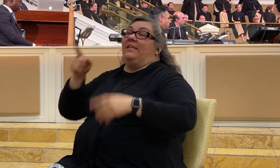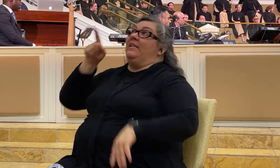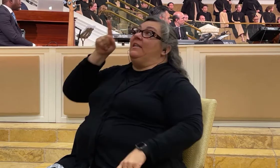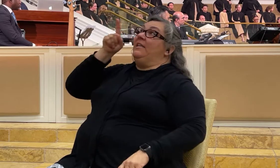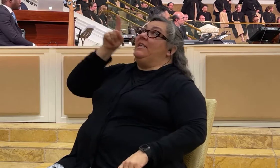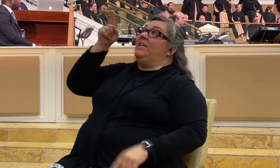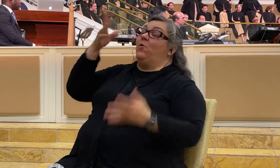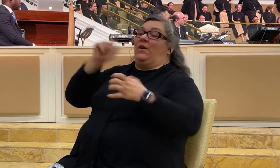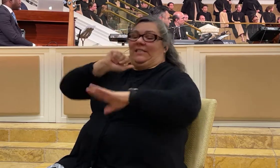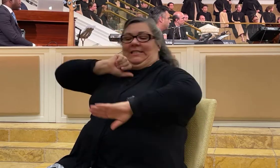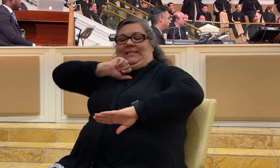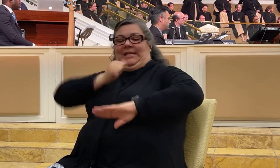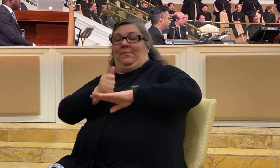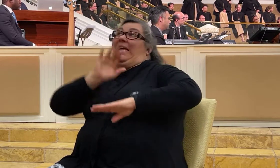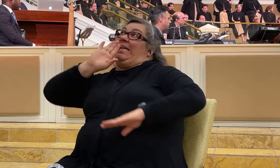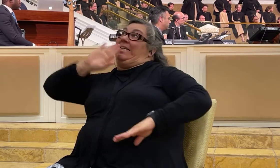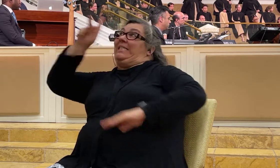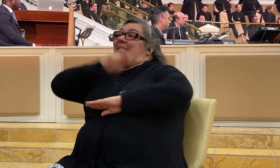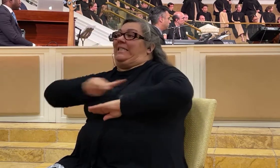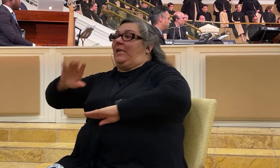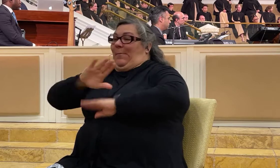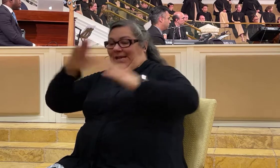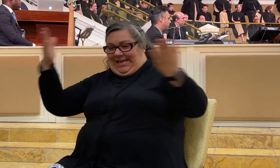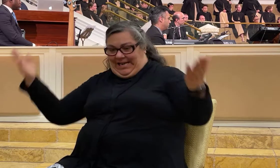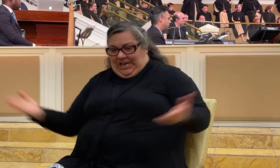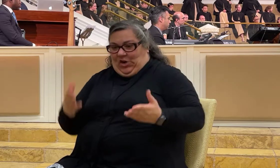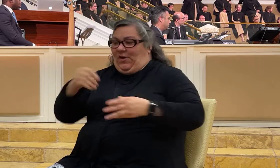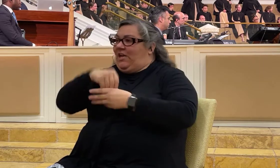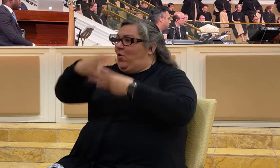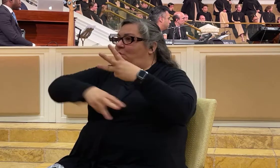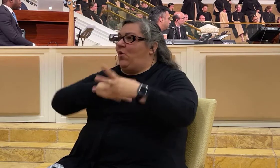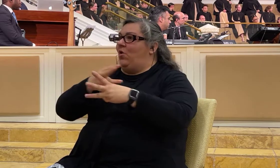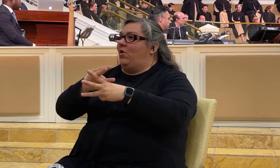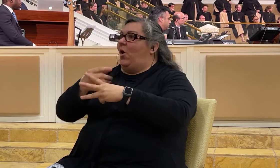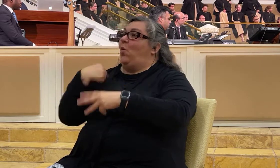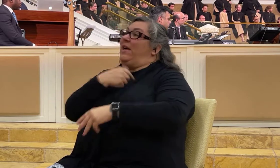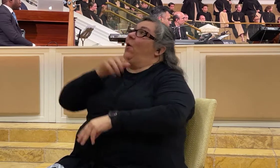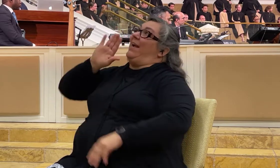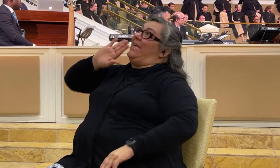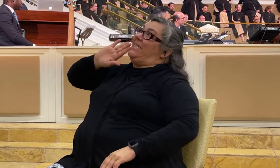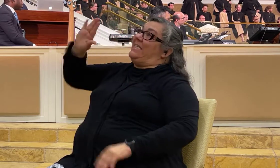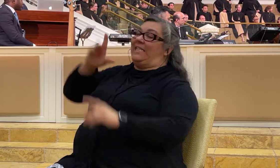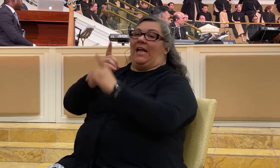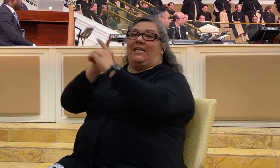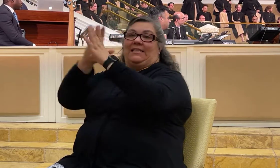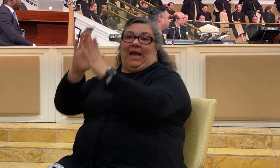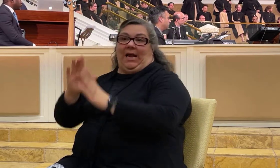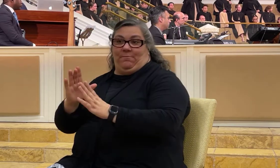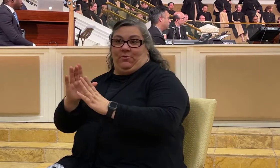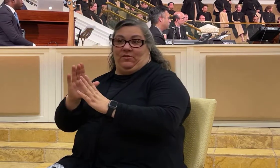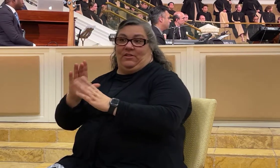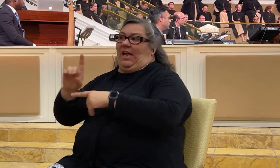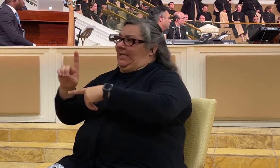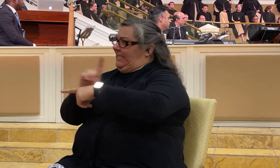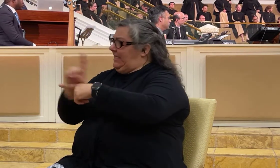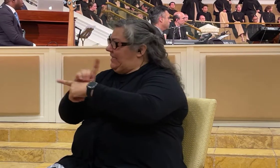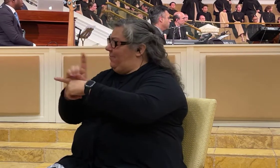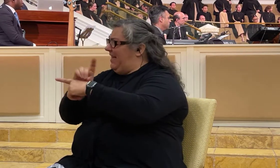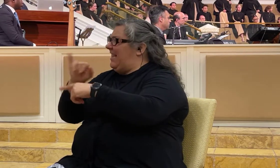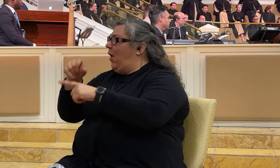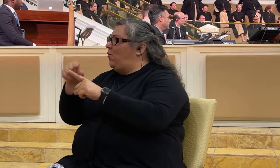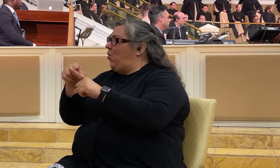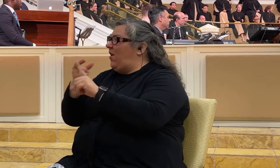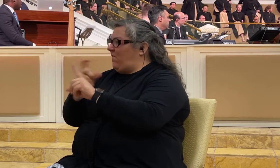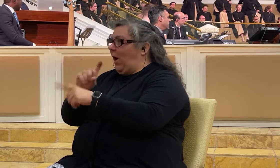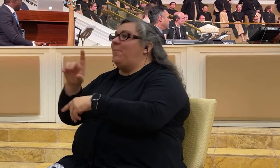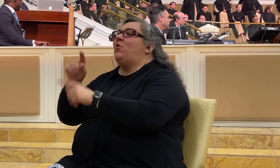to establish his kingdom in this world, and we are his disciples, from which the word discipline comes, which